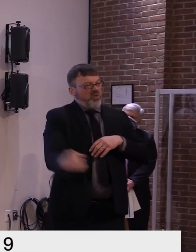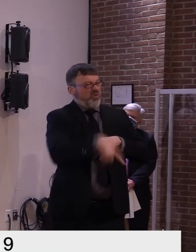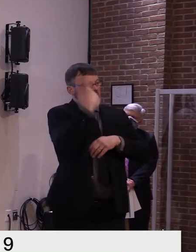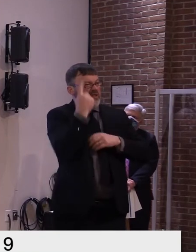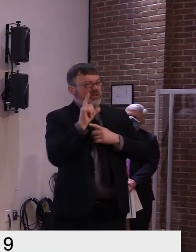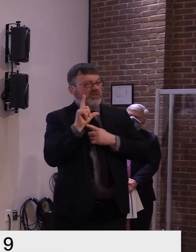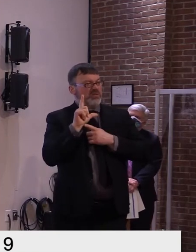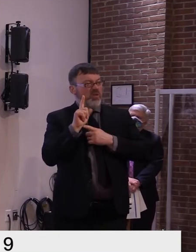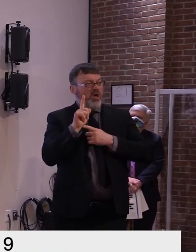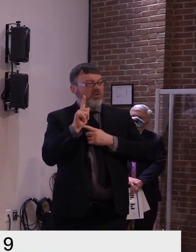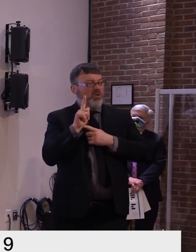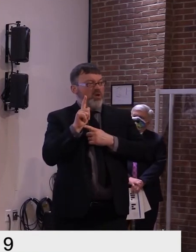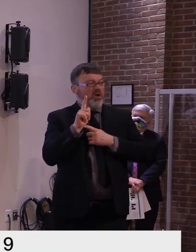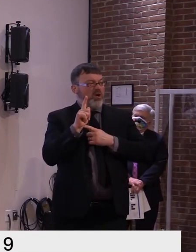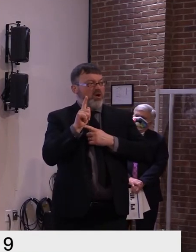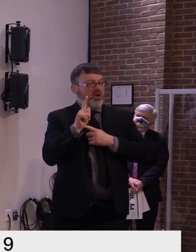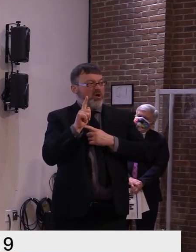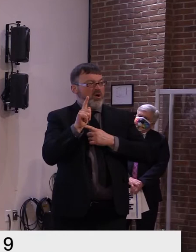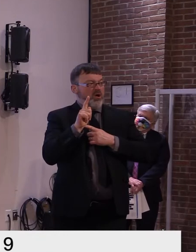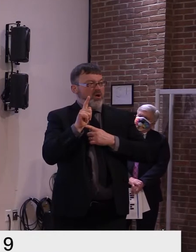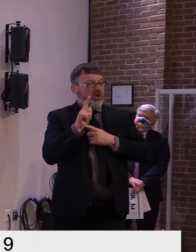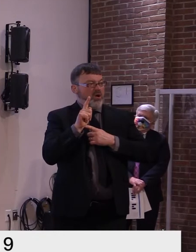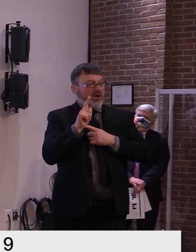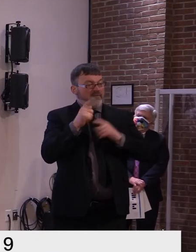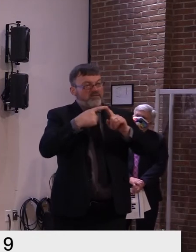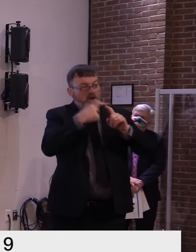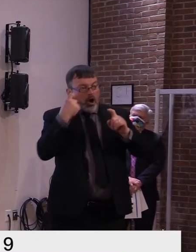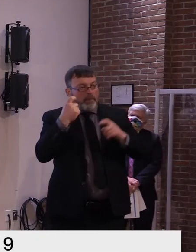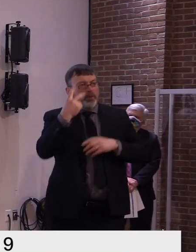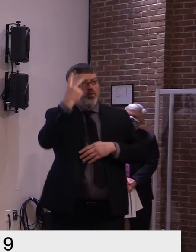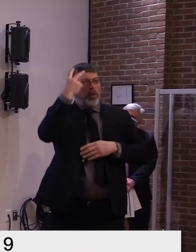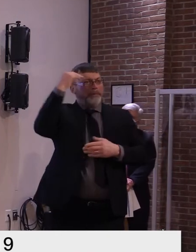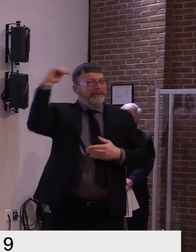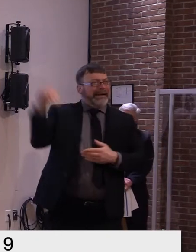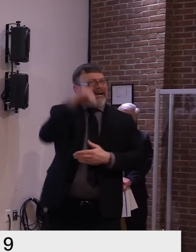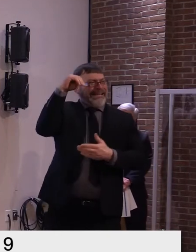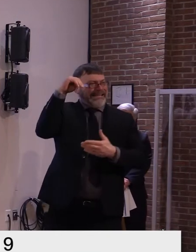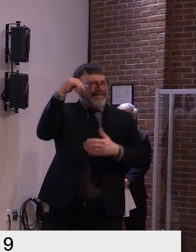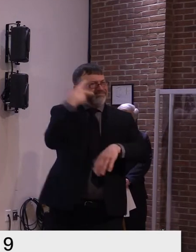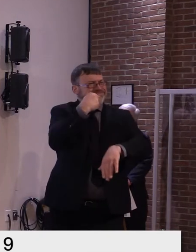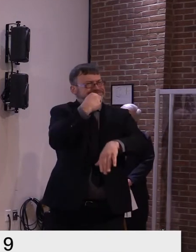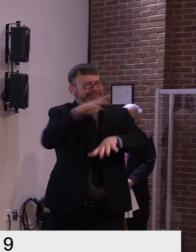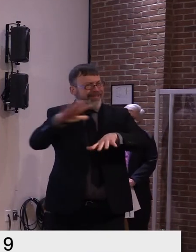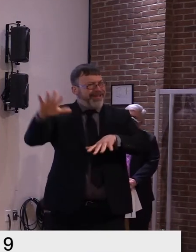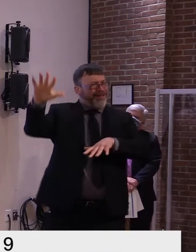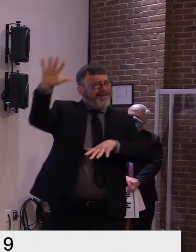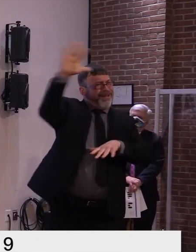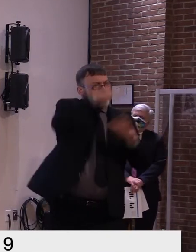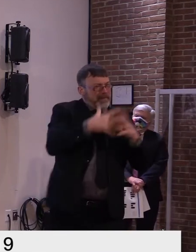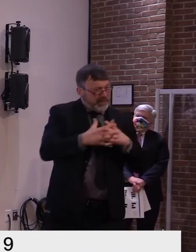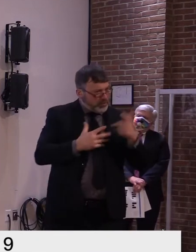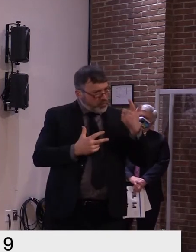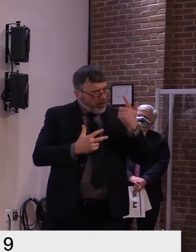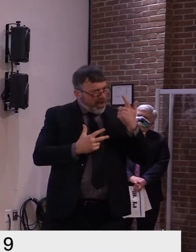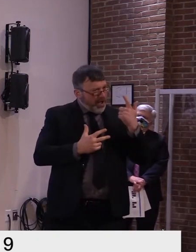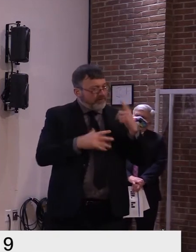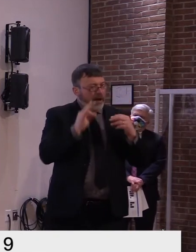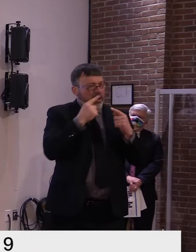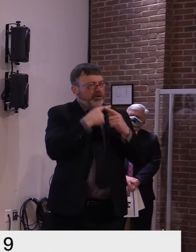were administered, for a rate of 11 cases per million. The majority of these